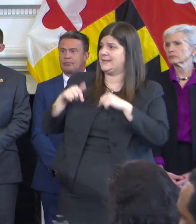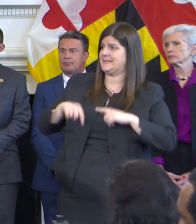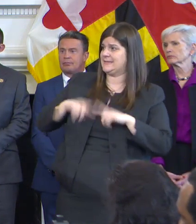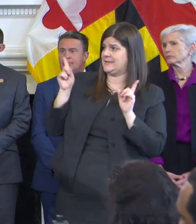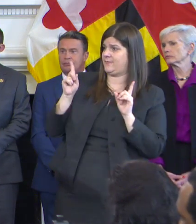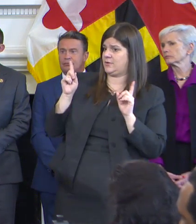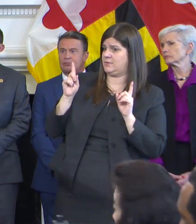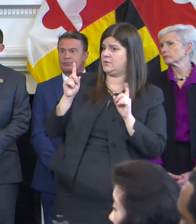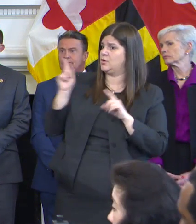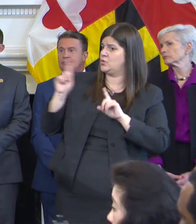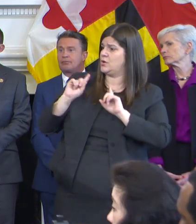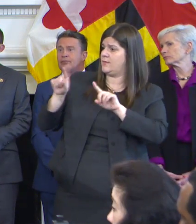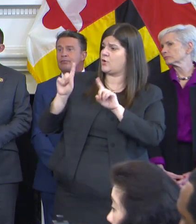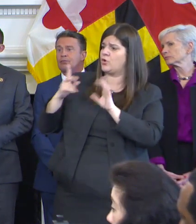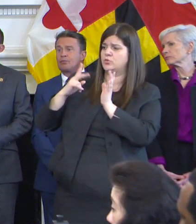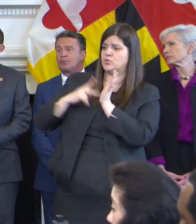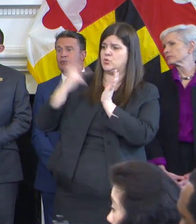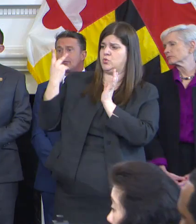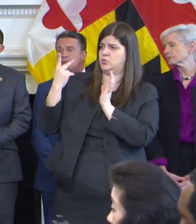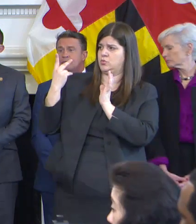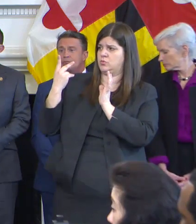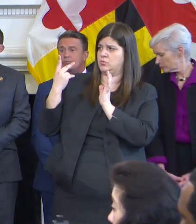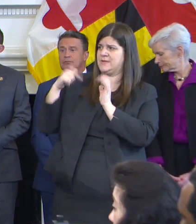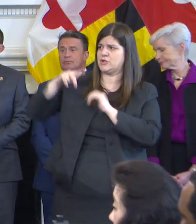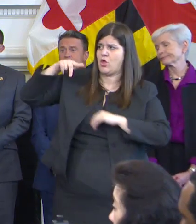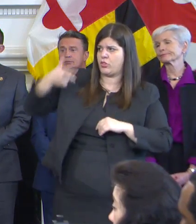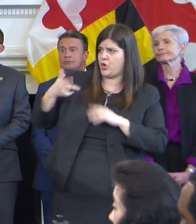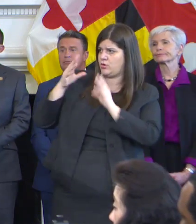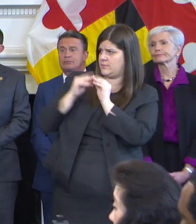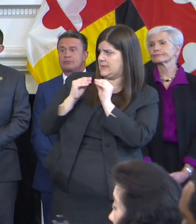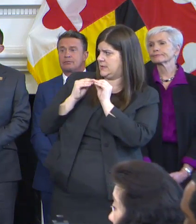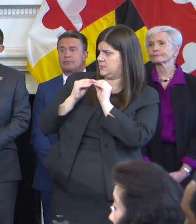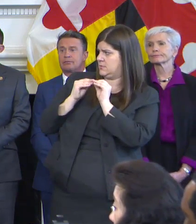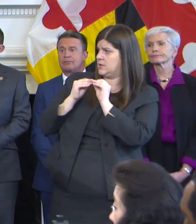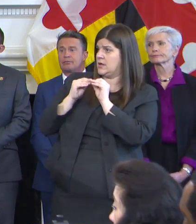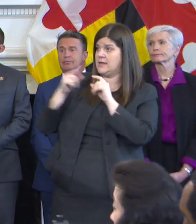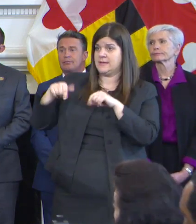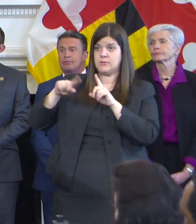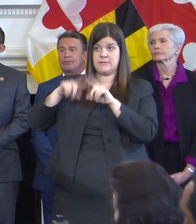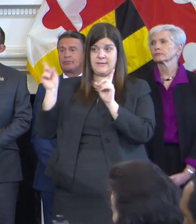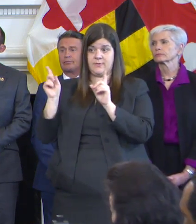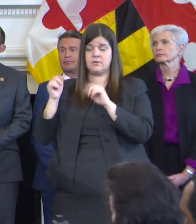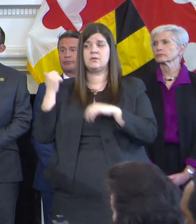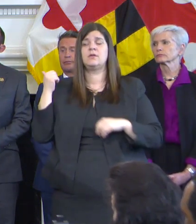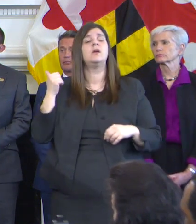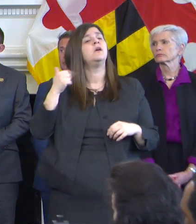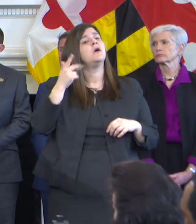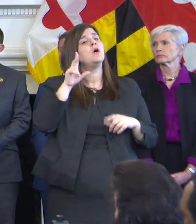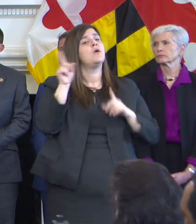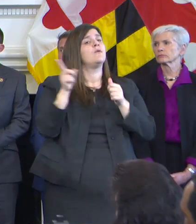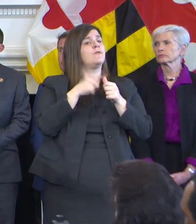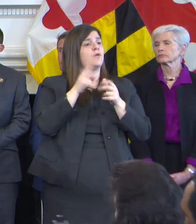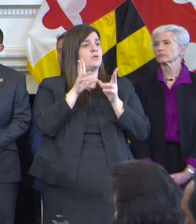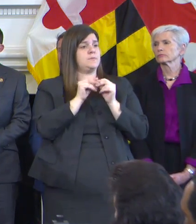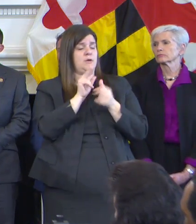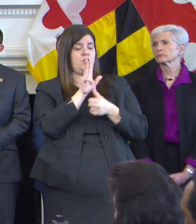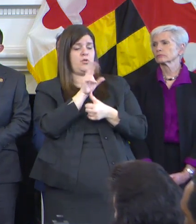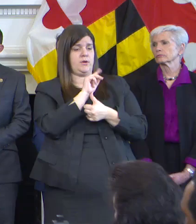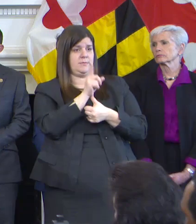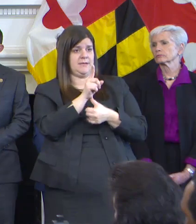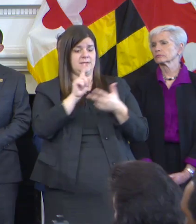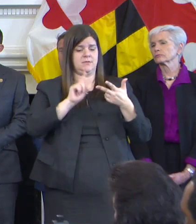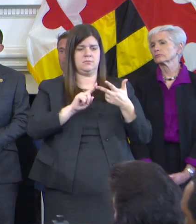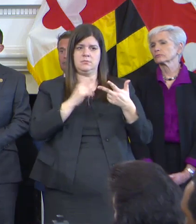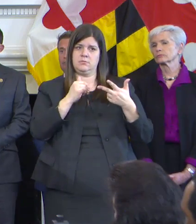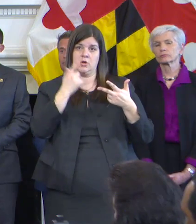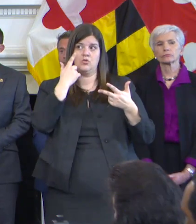2 meetings there. Were there any differences this time? Was it longer? The first meeting was about 30 minutes. This one was an hour and a half. And